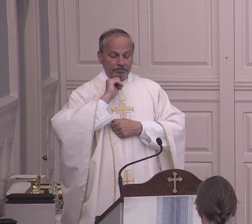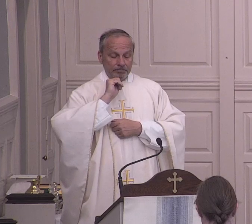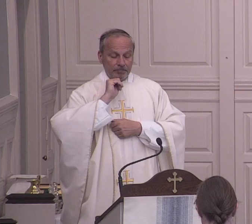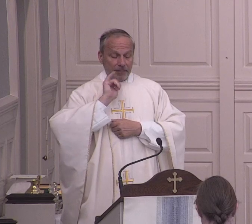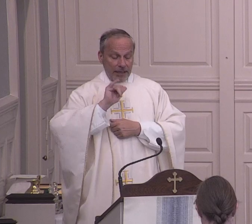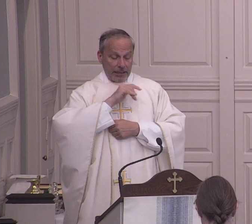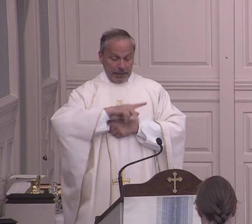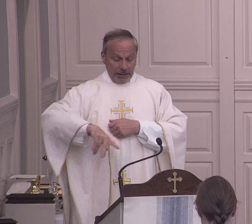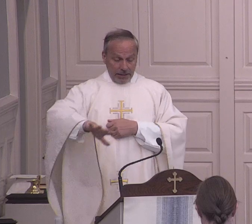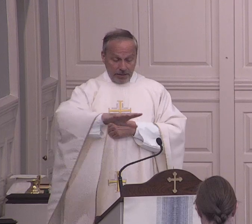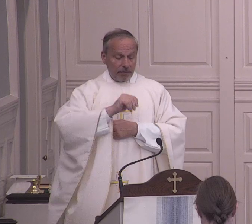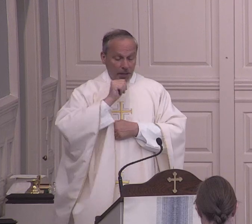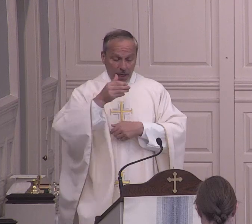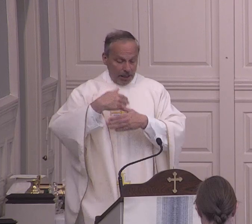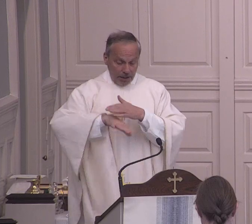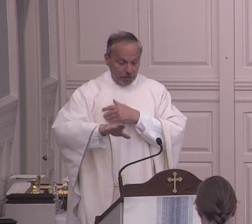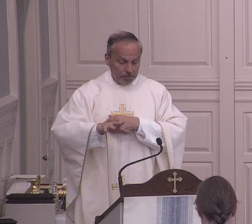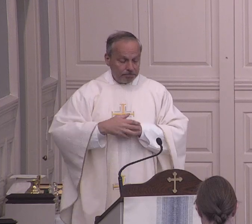heaven.